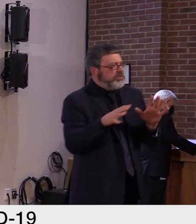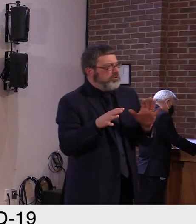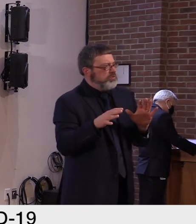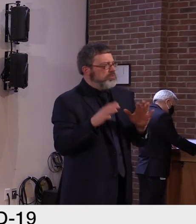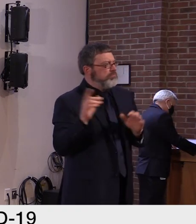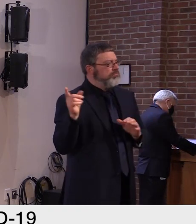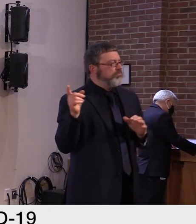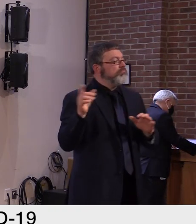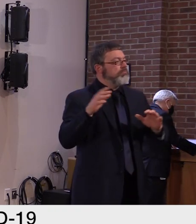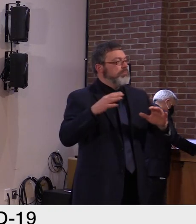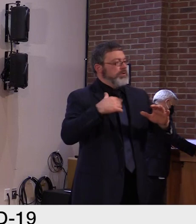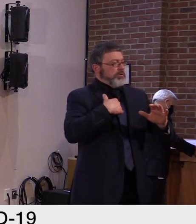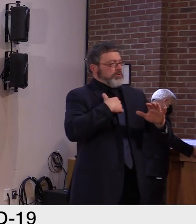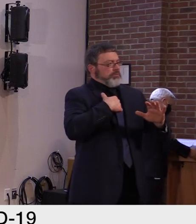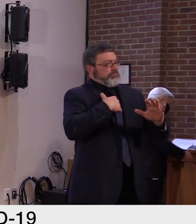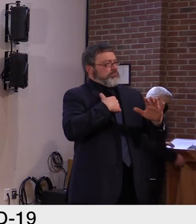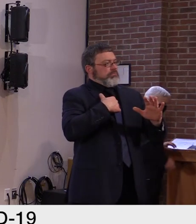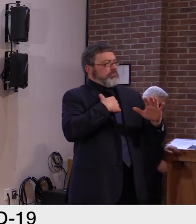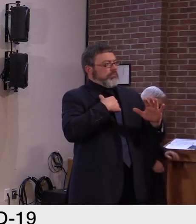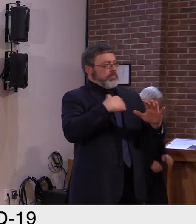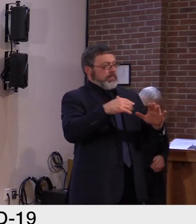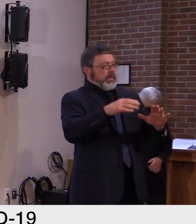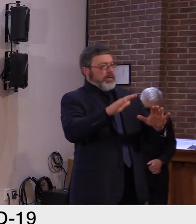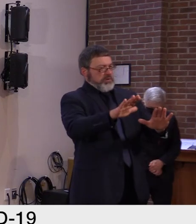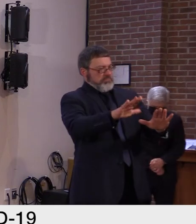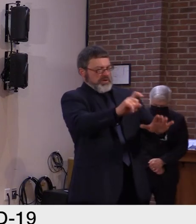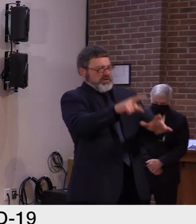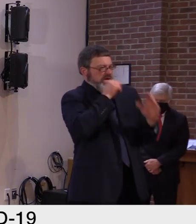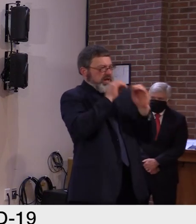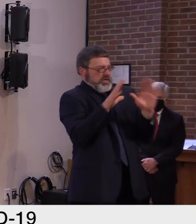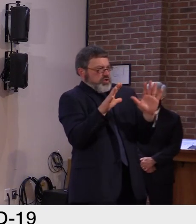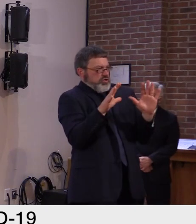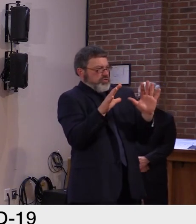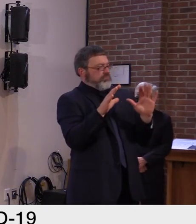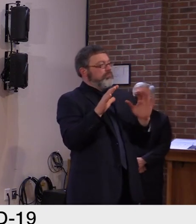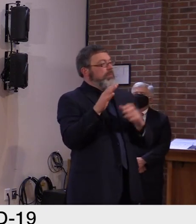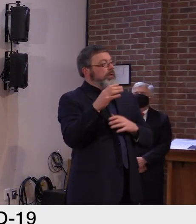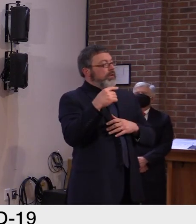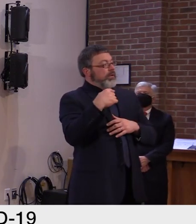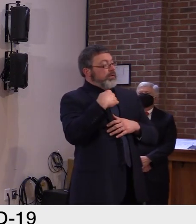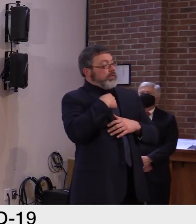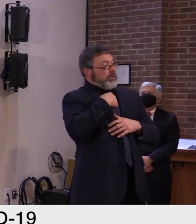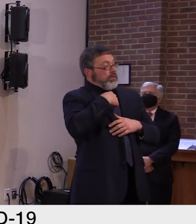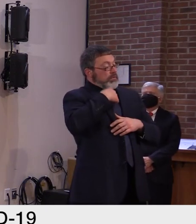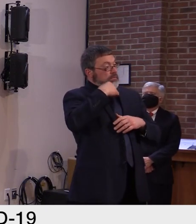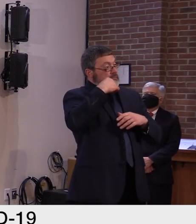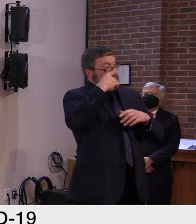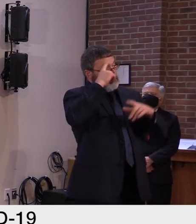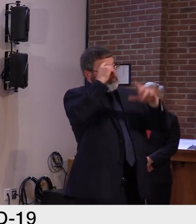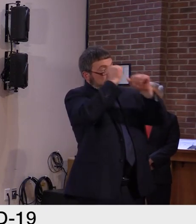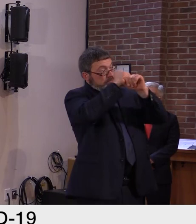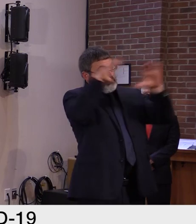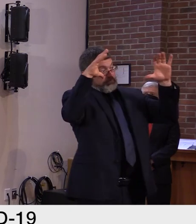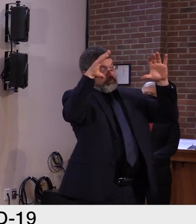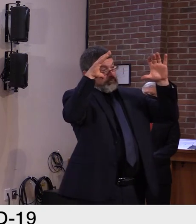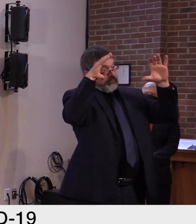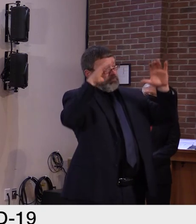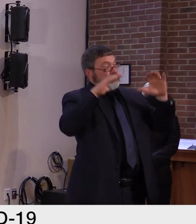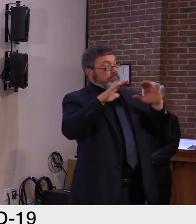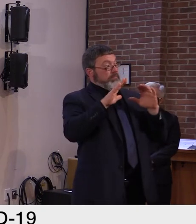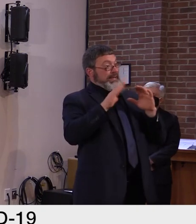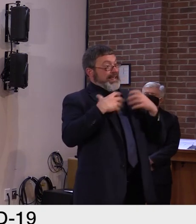about when someone from the state, from the EPI team contacts them, that they won't leave any details out, because if they